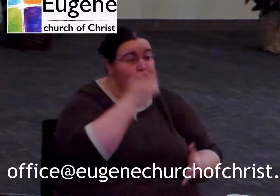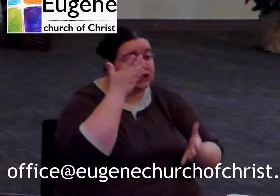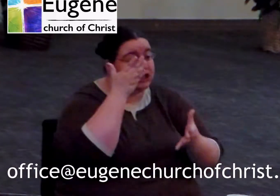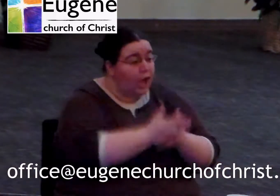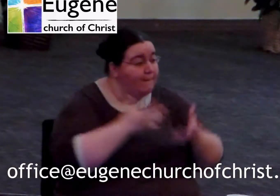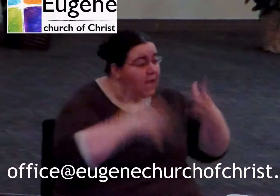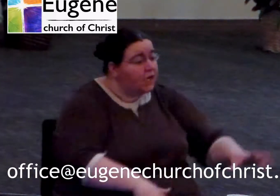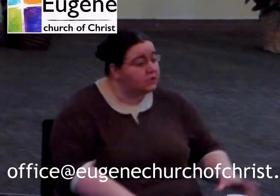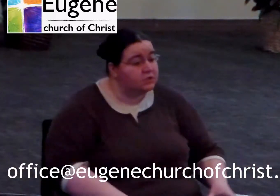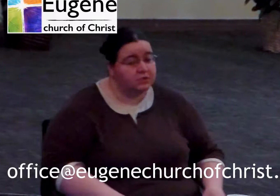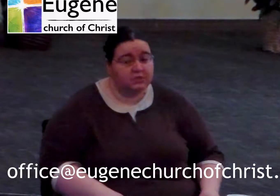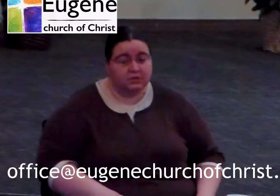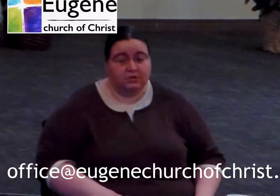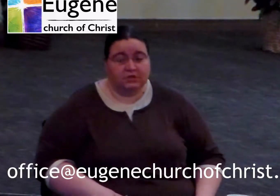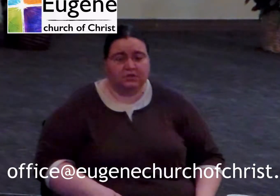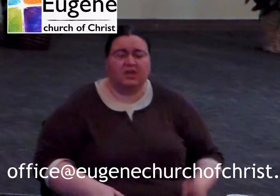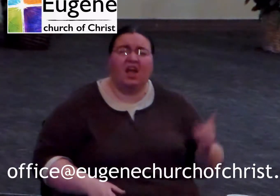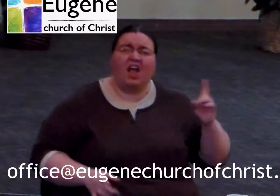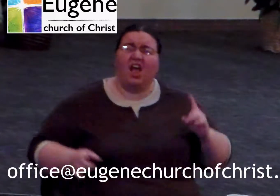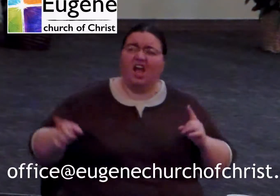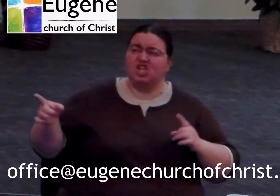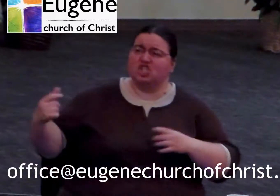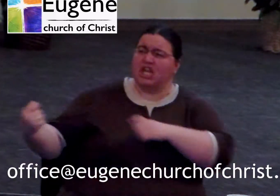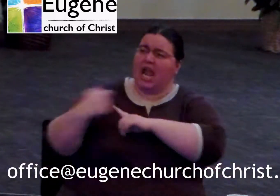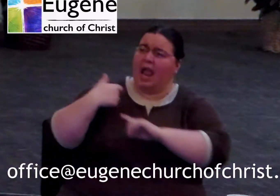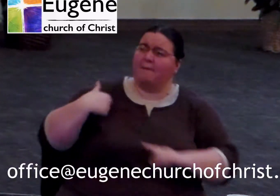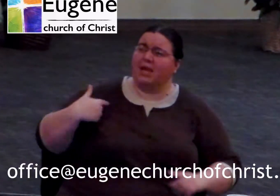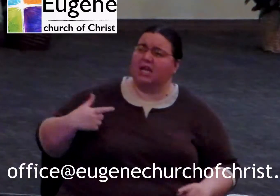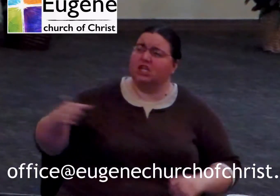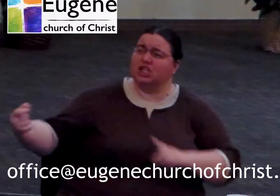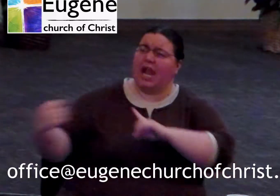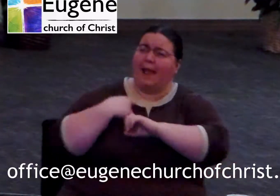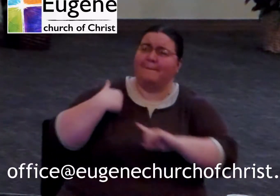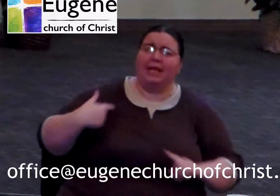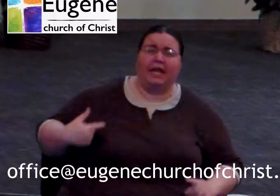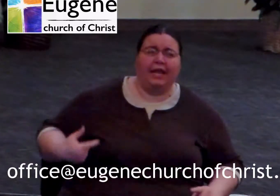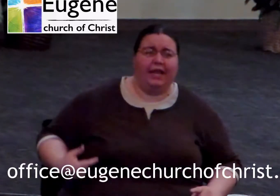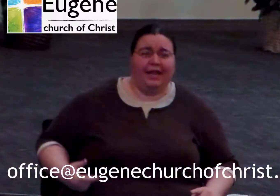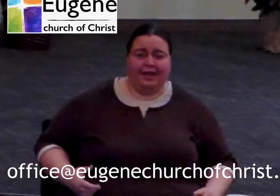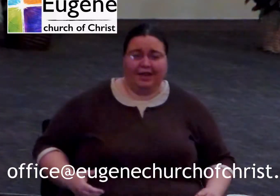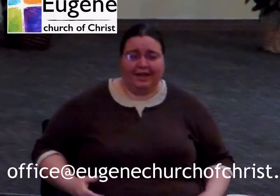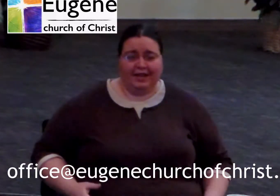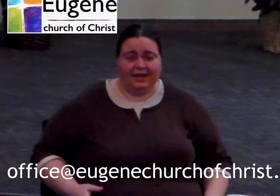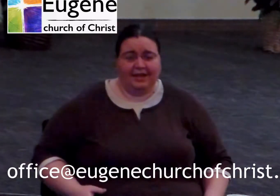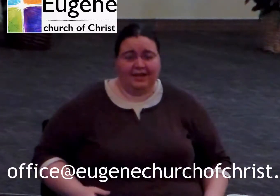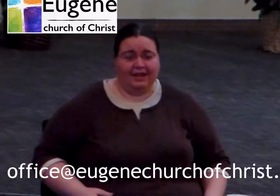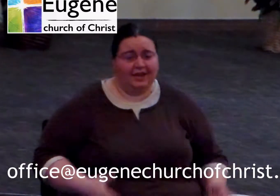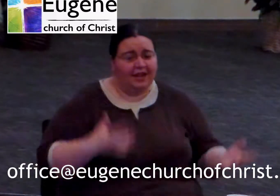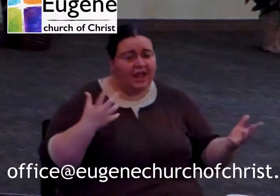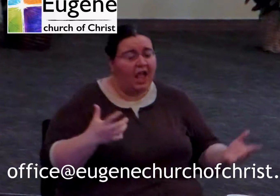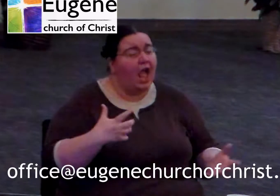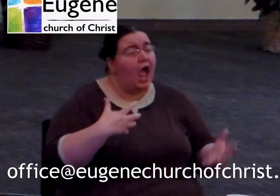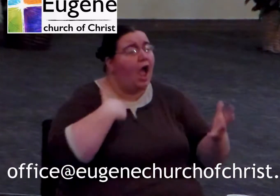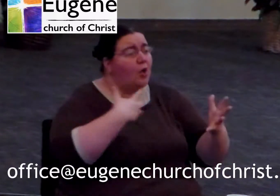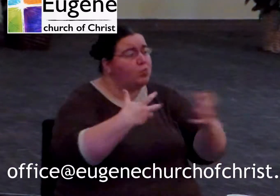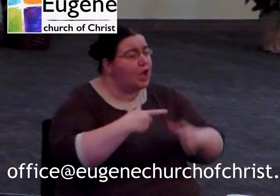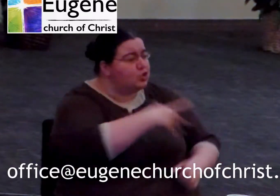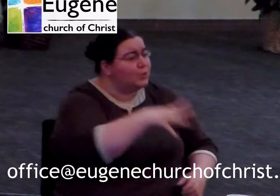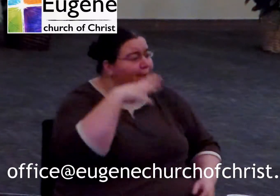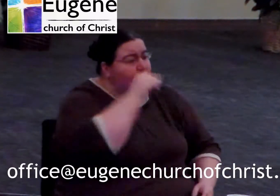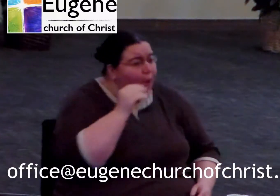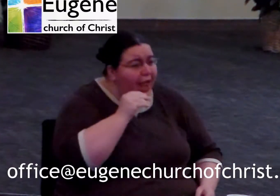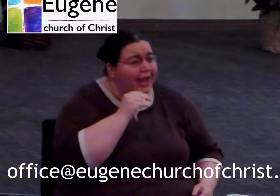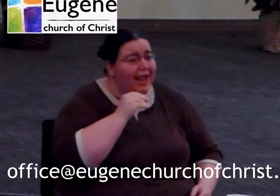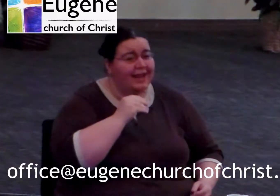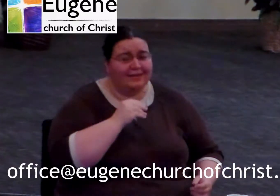Because I could sing a song. But you can't hit me like that. No, you got me